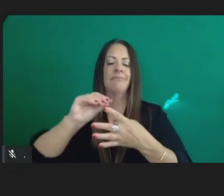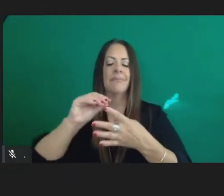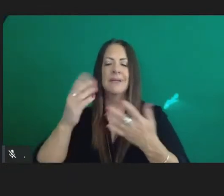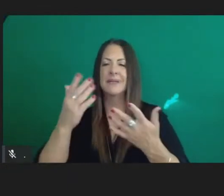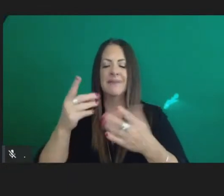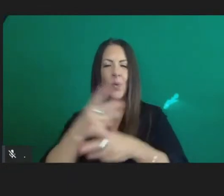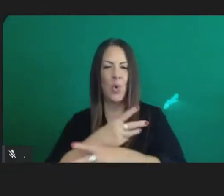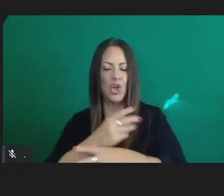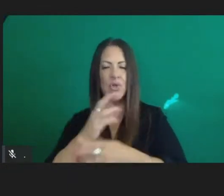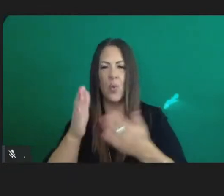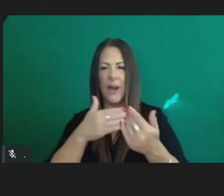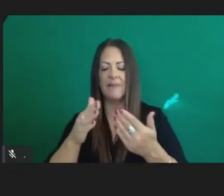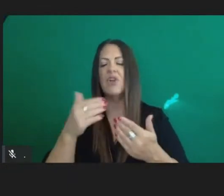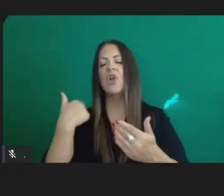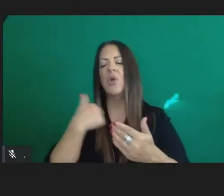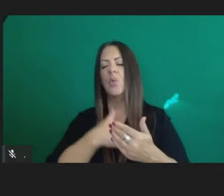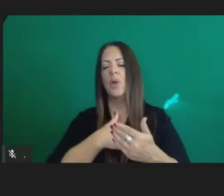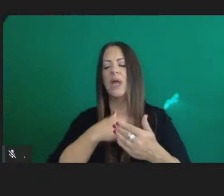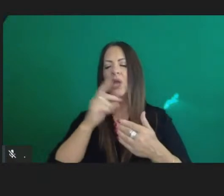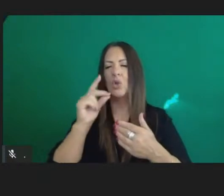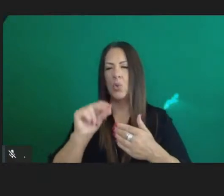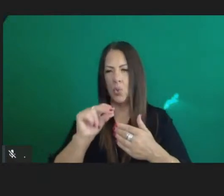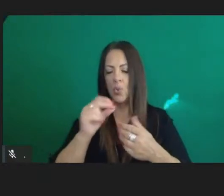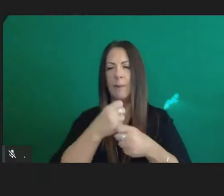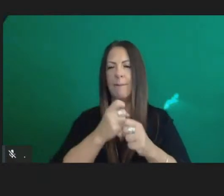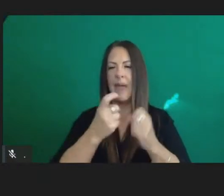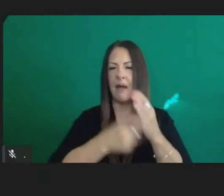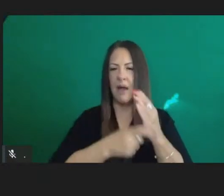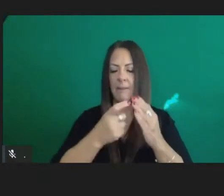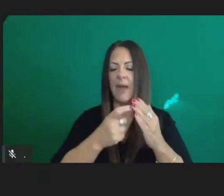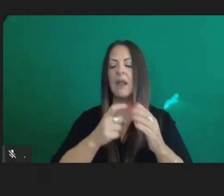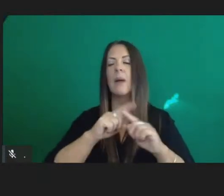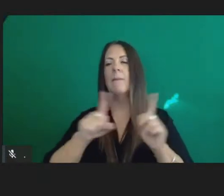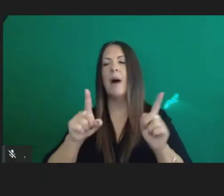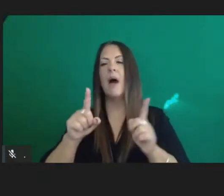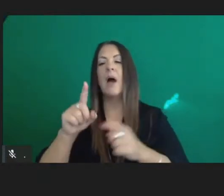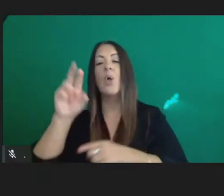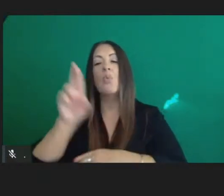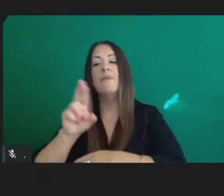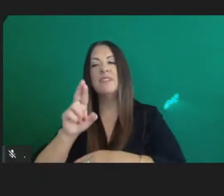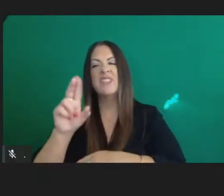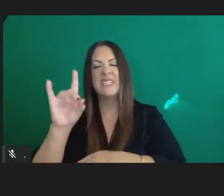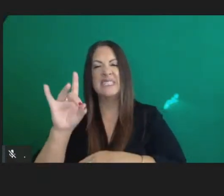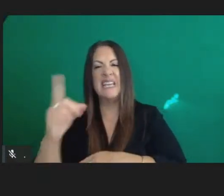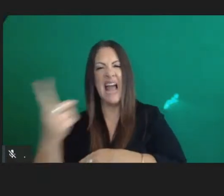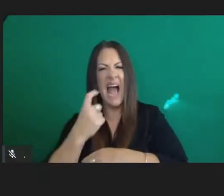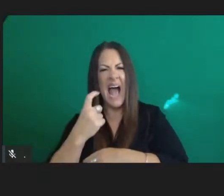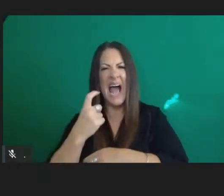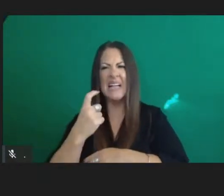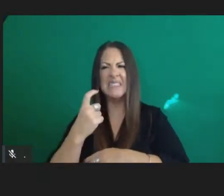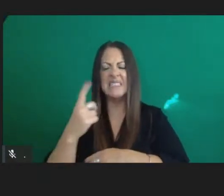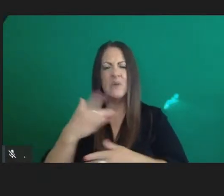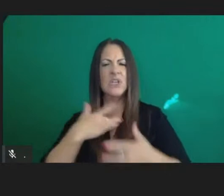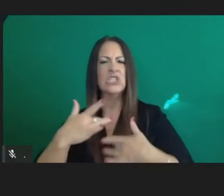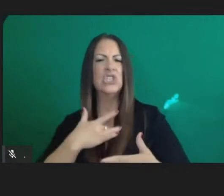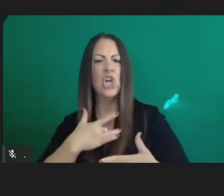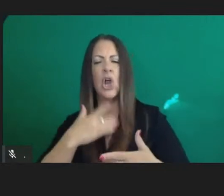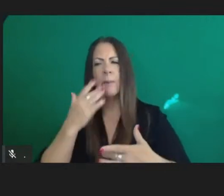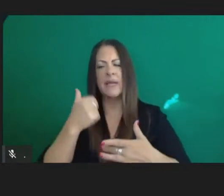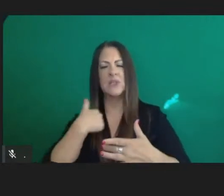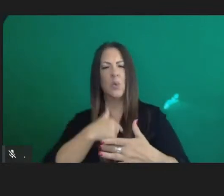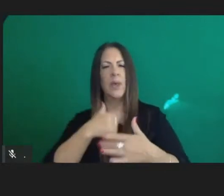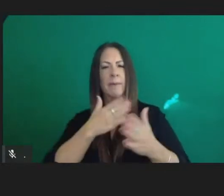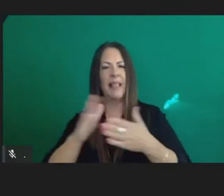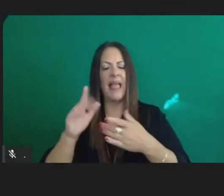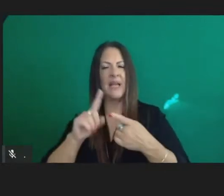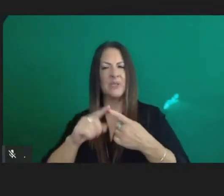it isn't an automatic thing. Riverside requested it, we honored it, and we immediately enter into the conversations about some